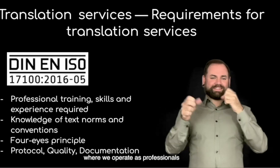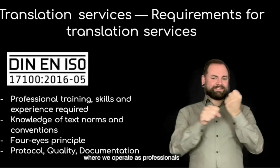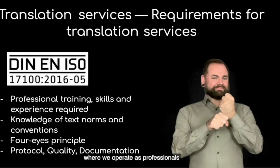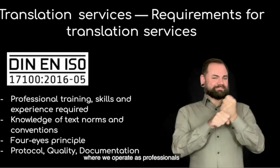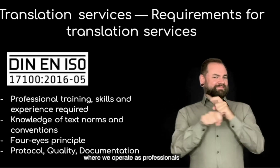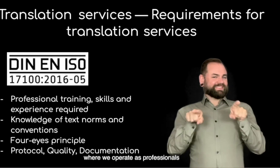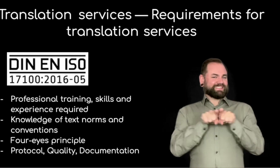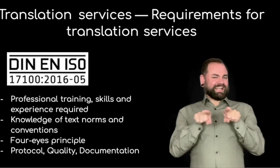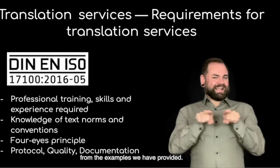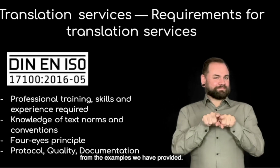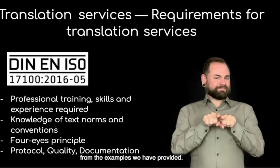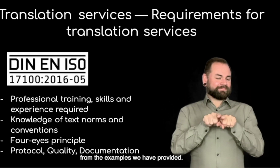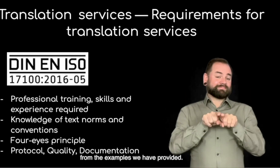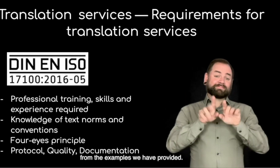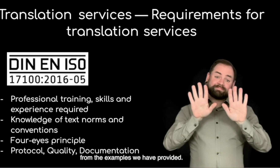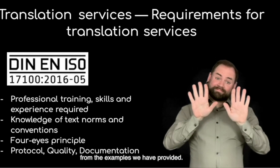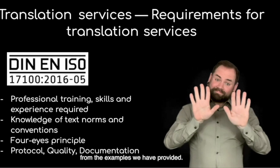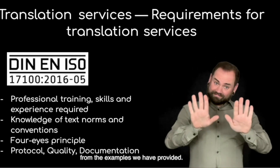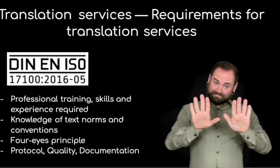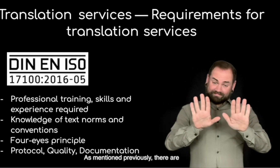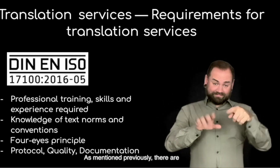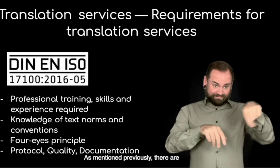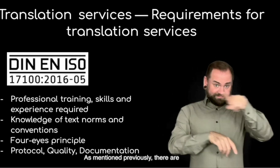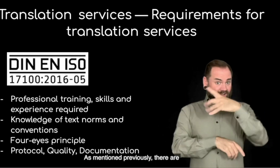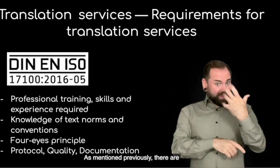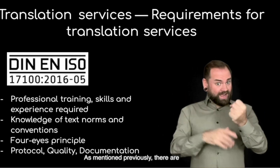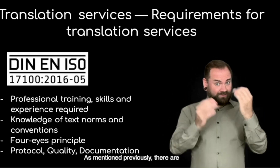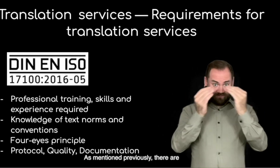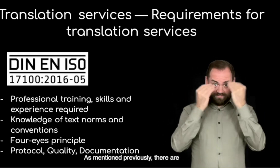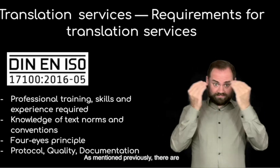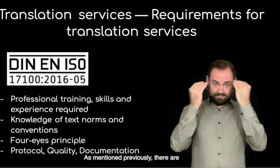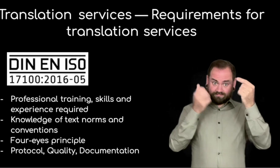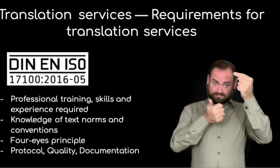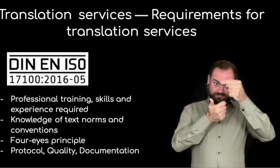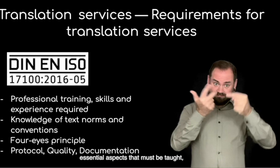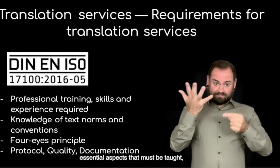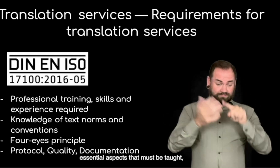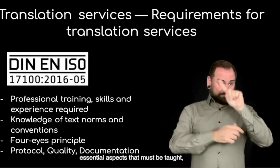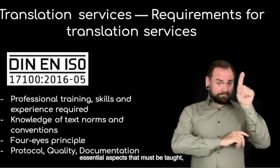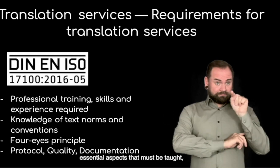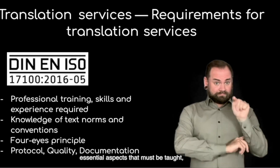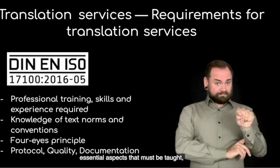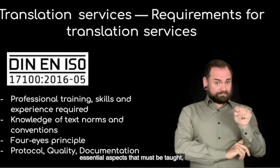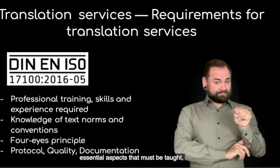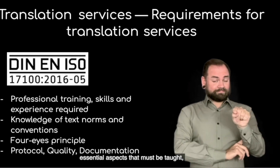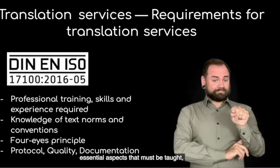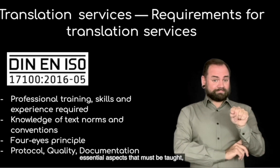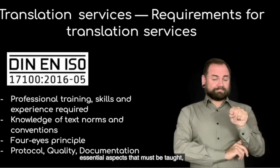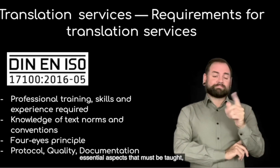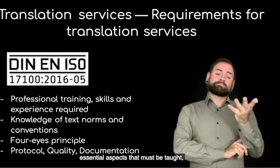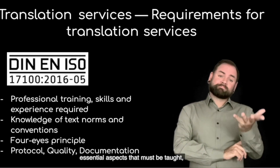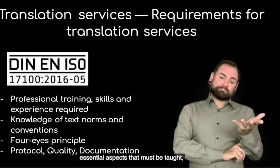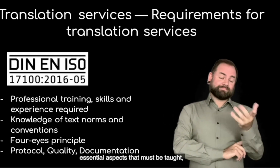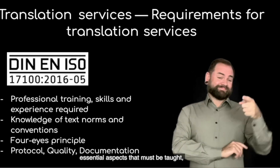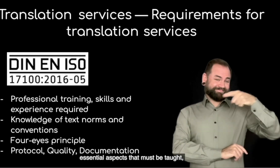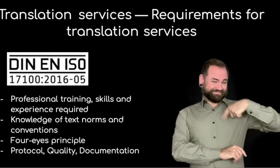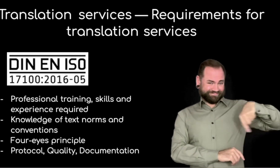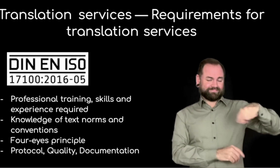provided. As mentioned previously, there are essential aspects that must be taught that both Sandra and I have learned in order to provide quality